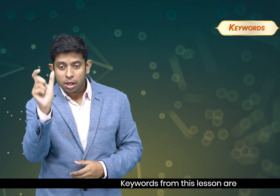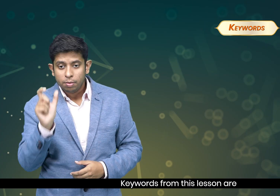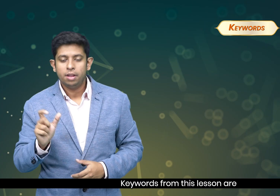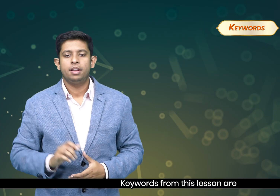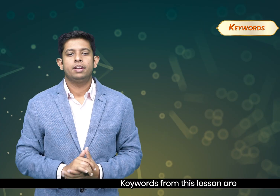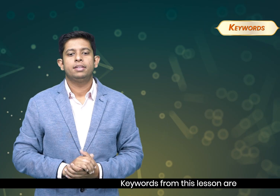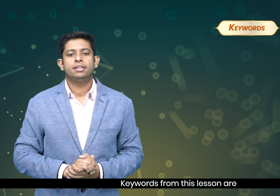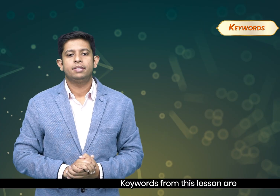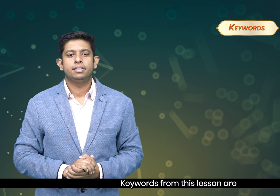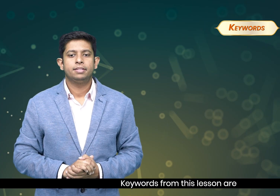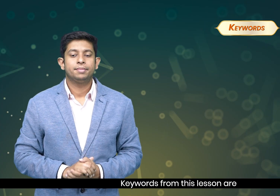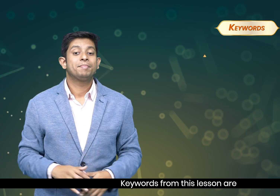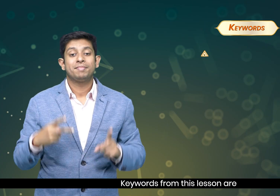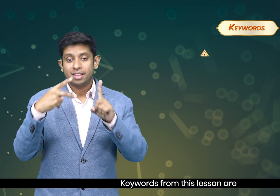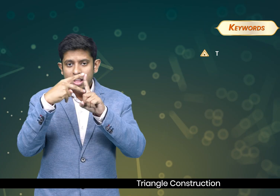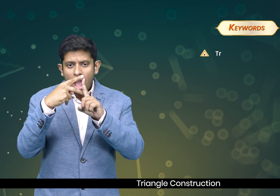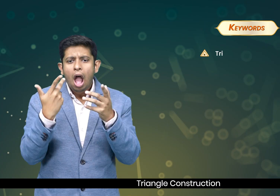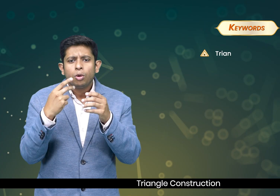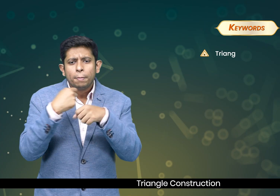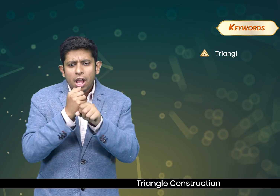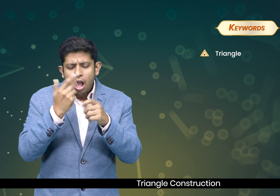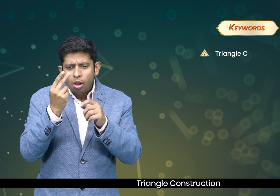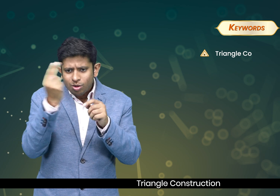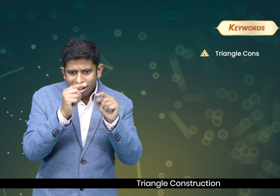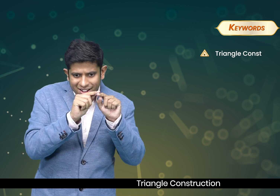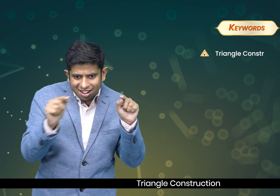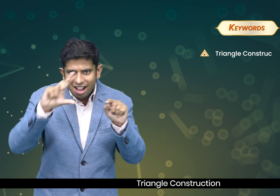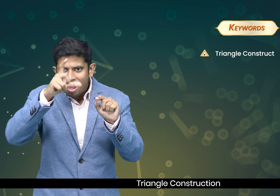Keywords from this lesson are triangle construction,